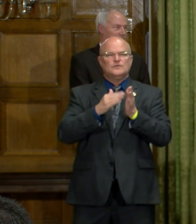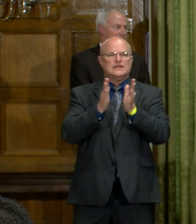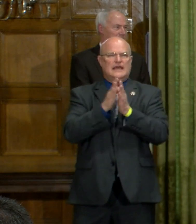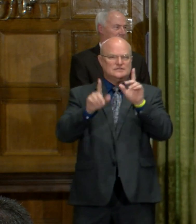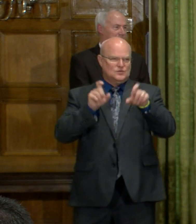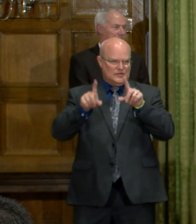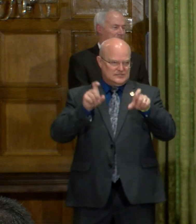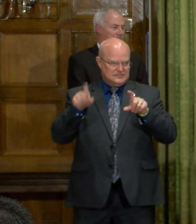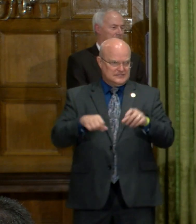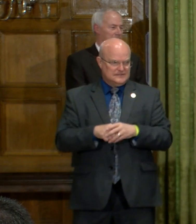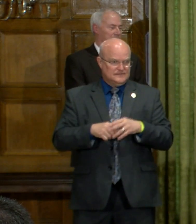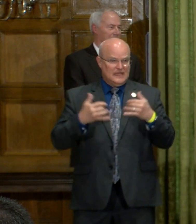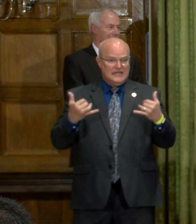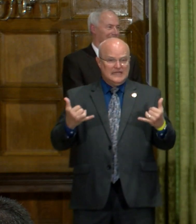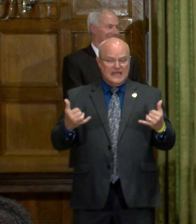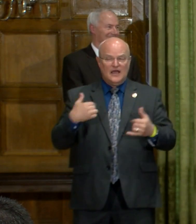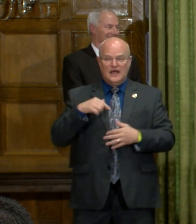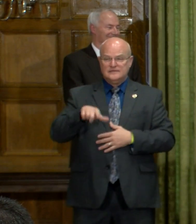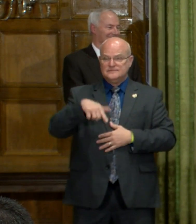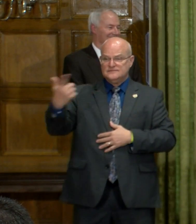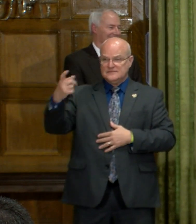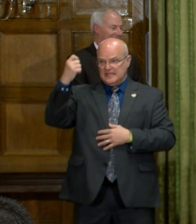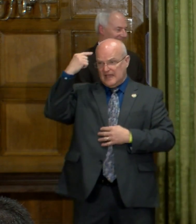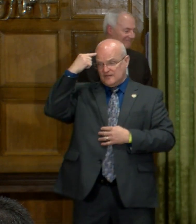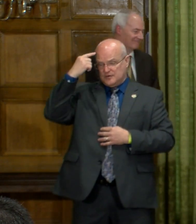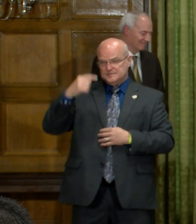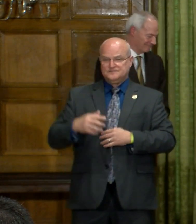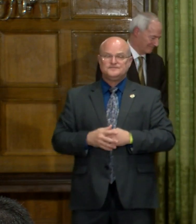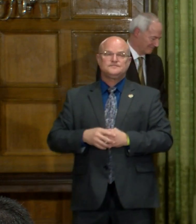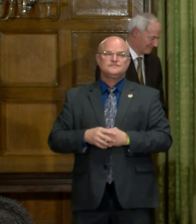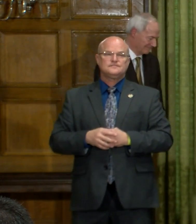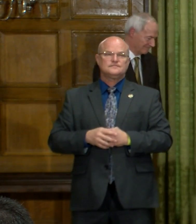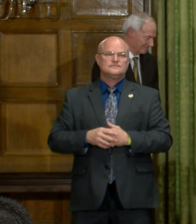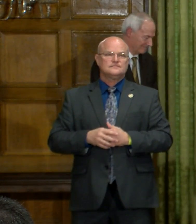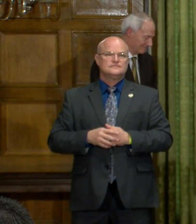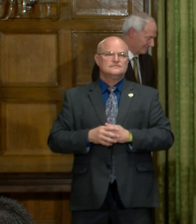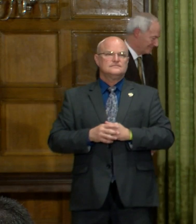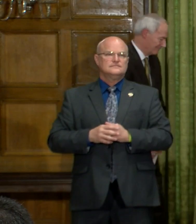questions. And with that, I'm going to turn it back over to the governor.